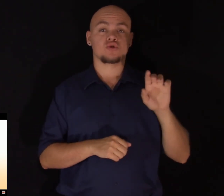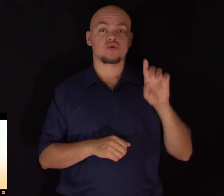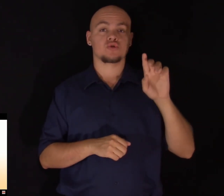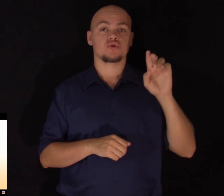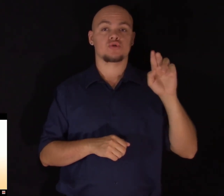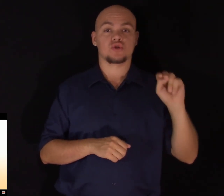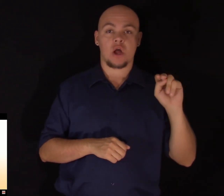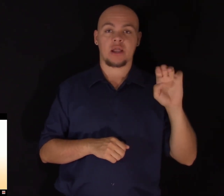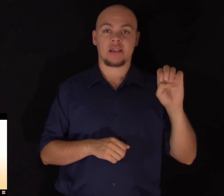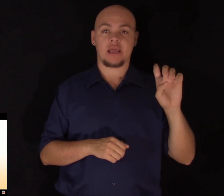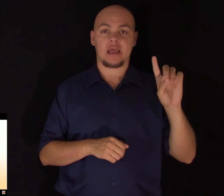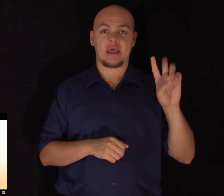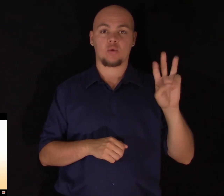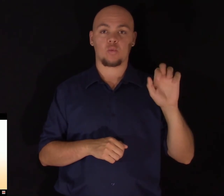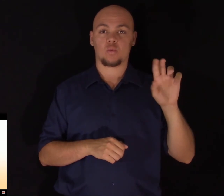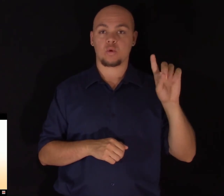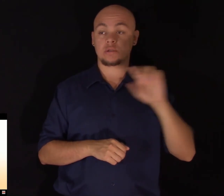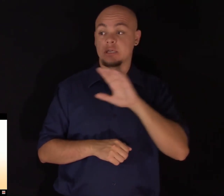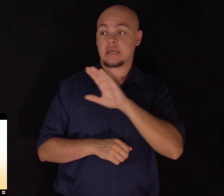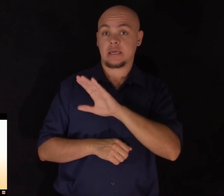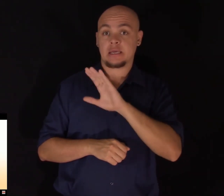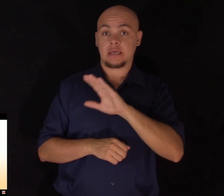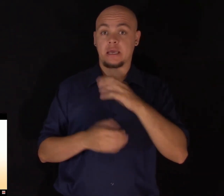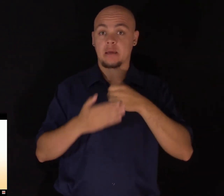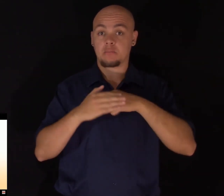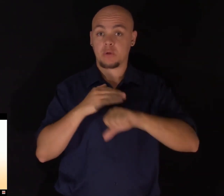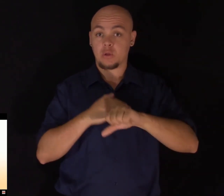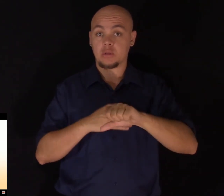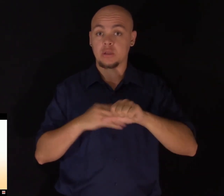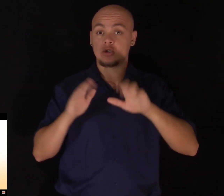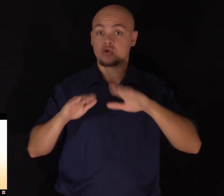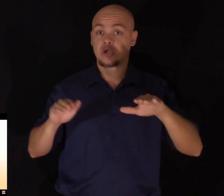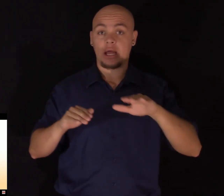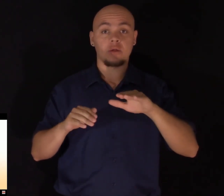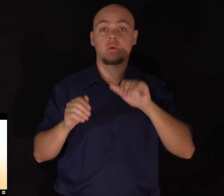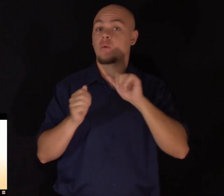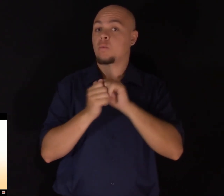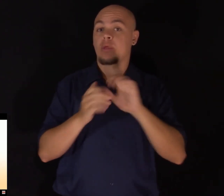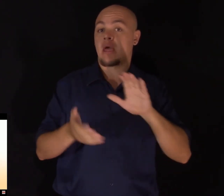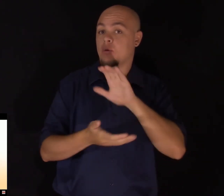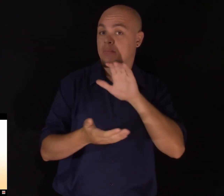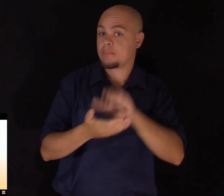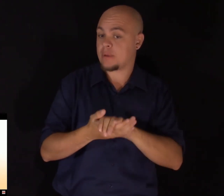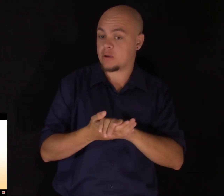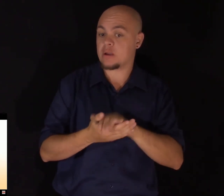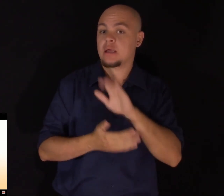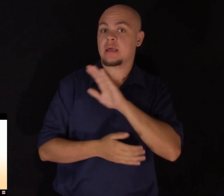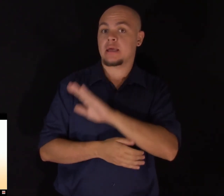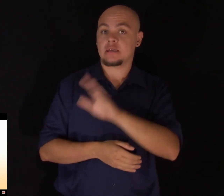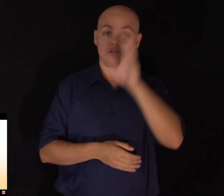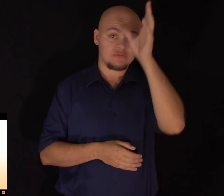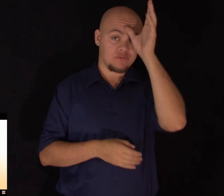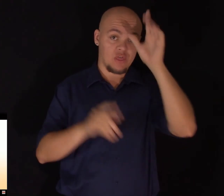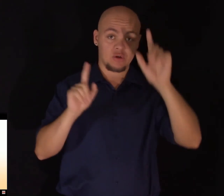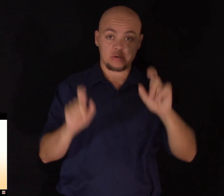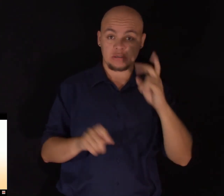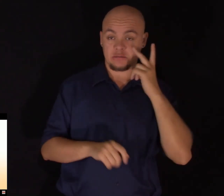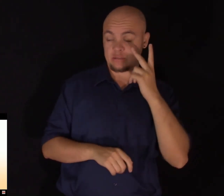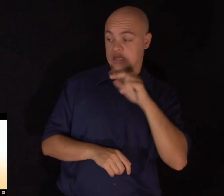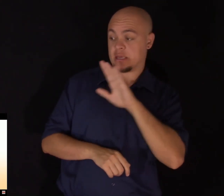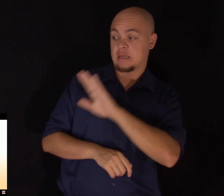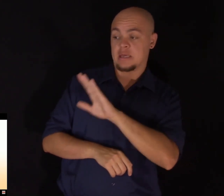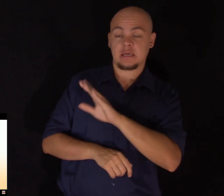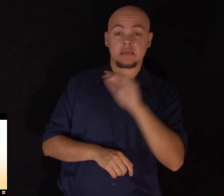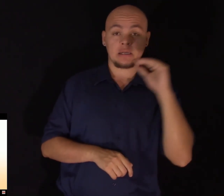shocked America by fathering a child out of wedlock. We're going to see him talk about getting a paternity test. See now if you can spot